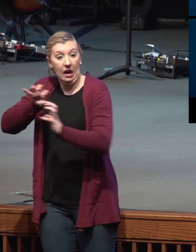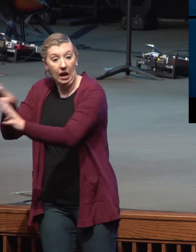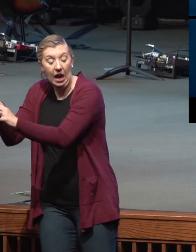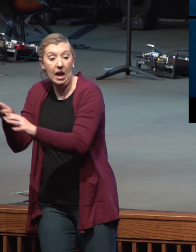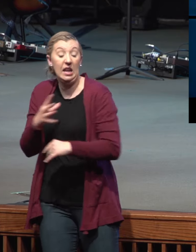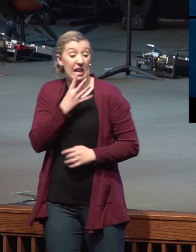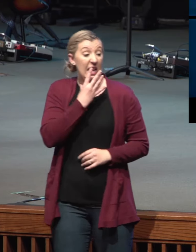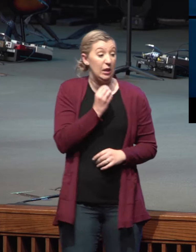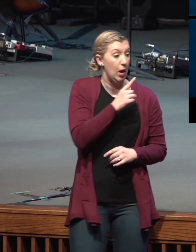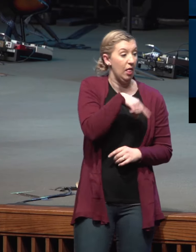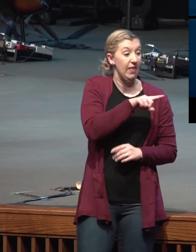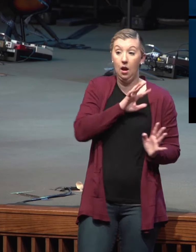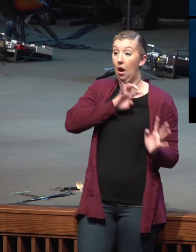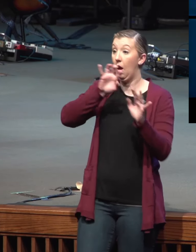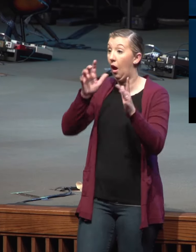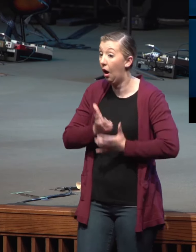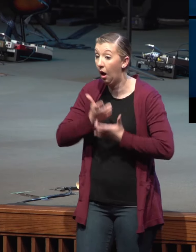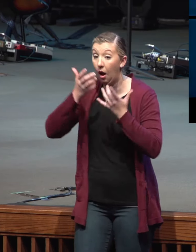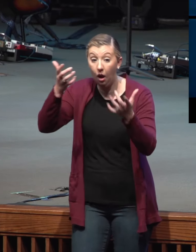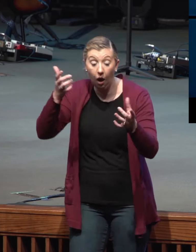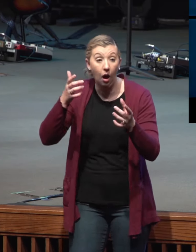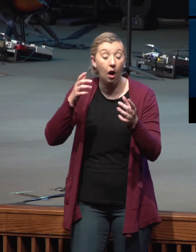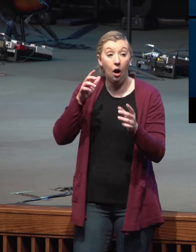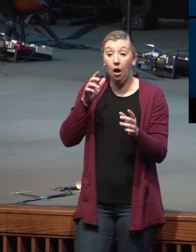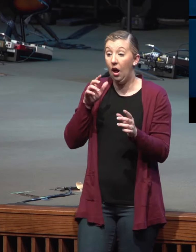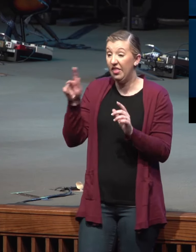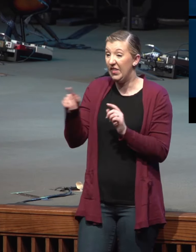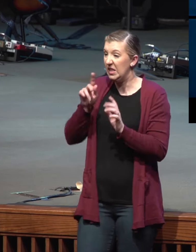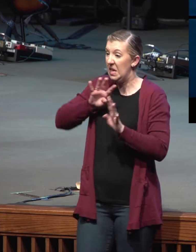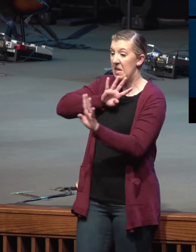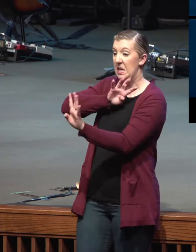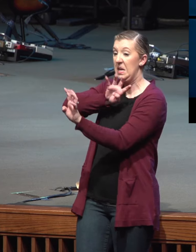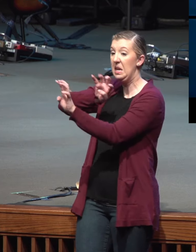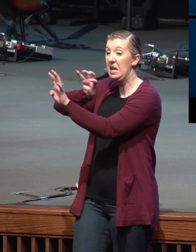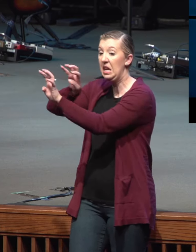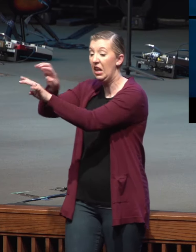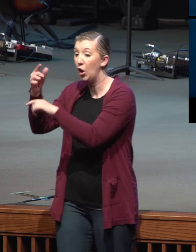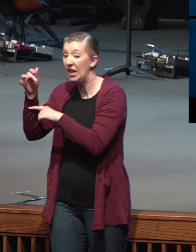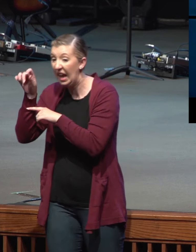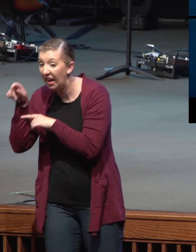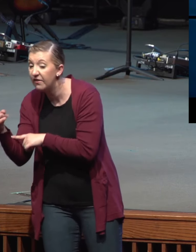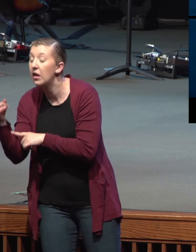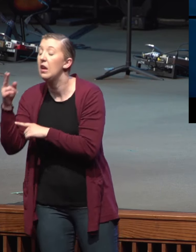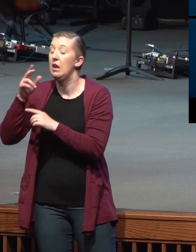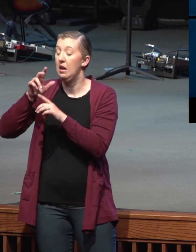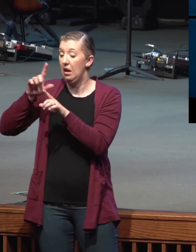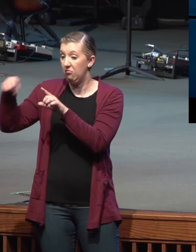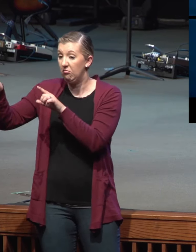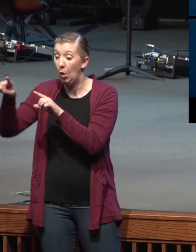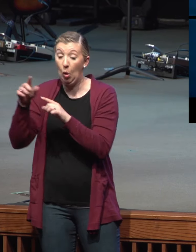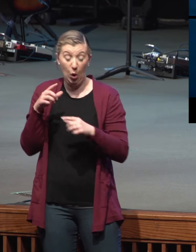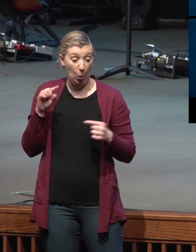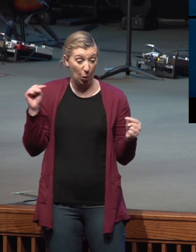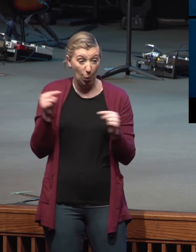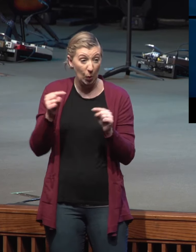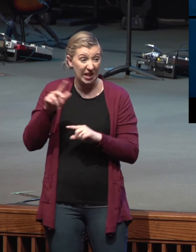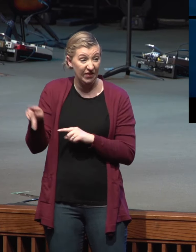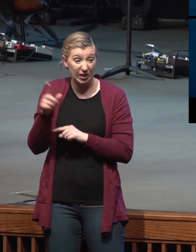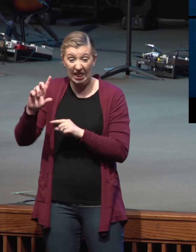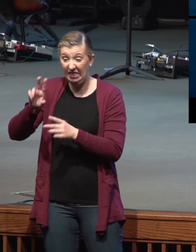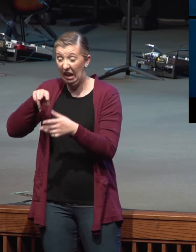Israel and Judah rose with a shout and pursued the Philistines as far as Gath and the gates of Ekron, so that the wounded Philistines